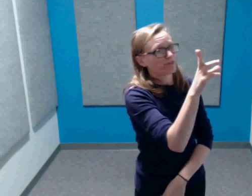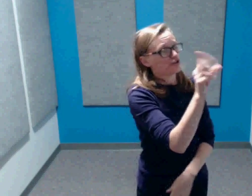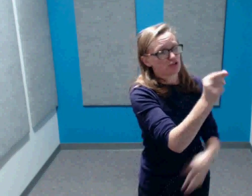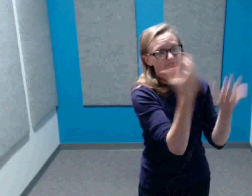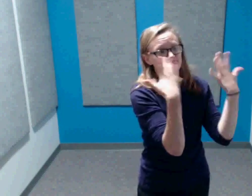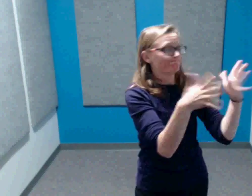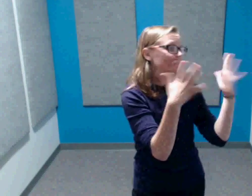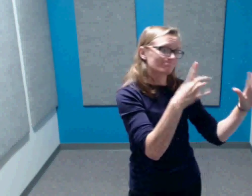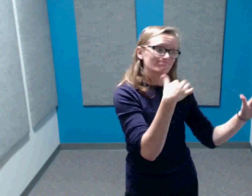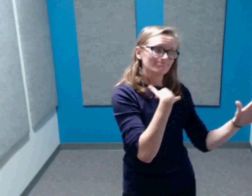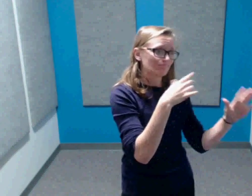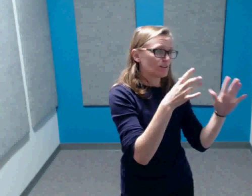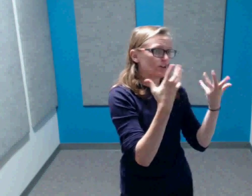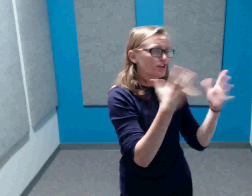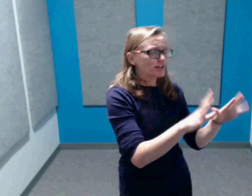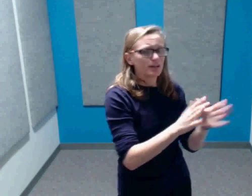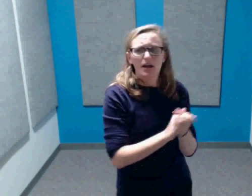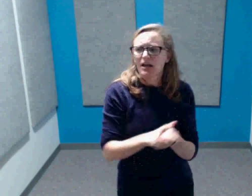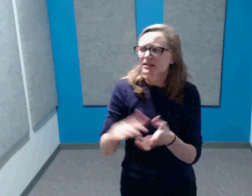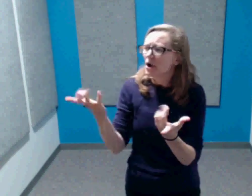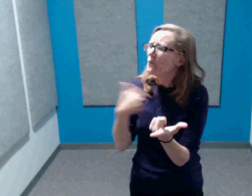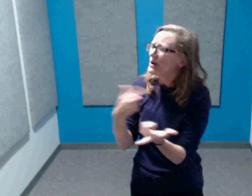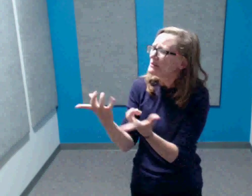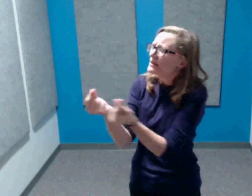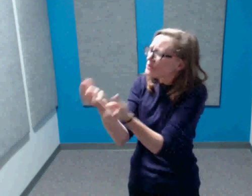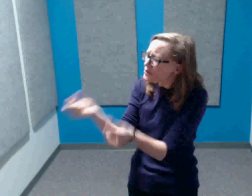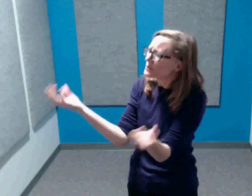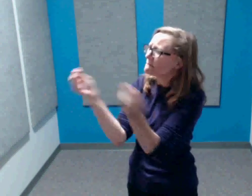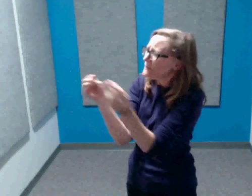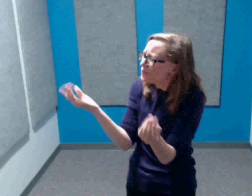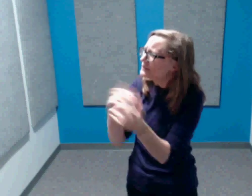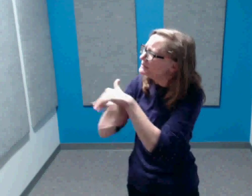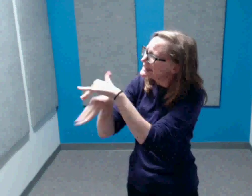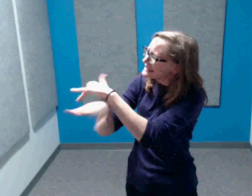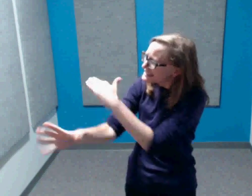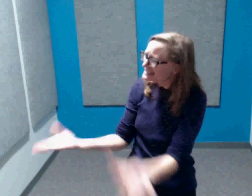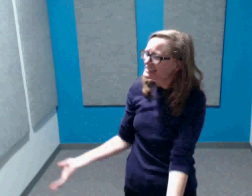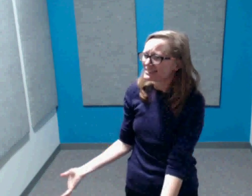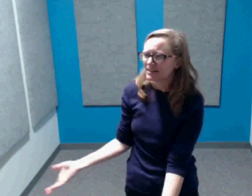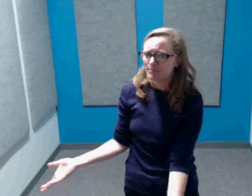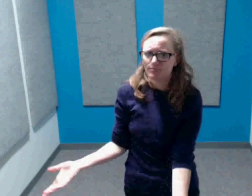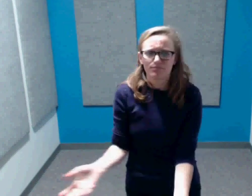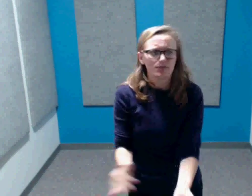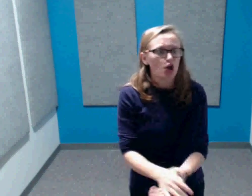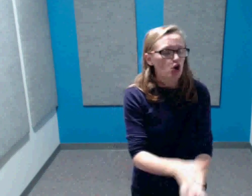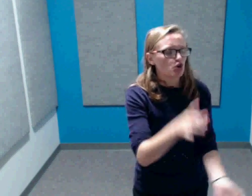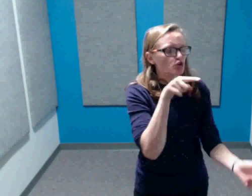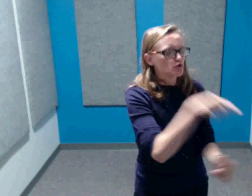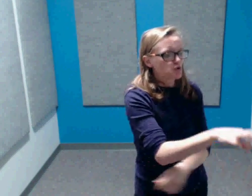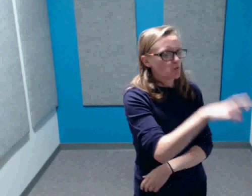I'm not through telling you. I said, Mama, I'm not doing anything else. Let me in. She said, you will rot naked in that